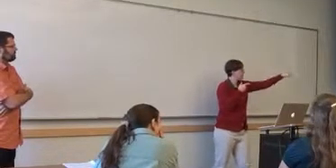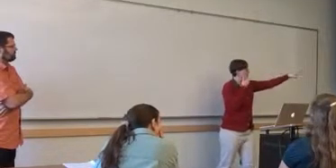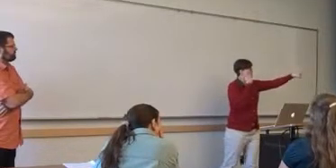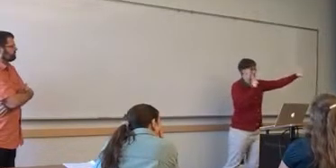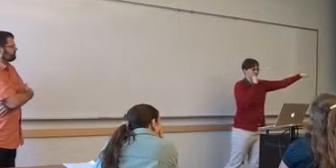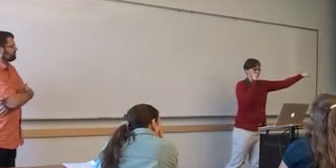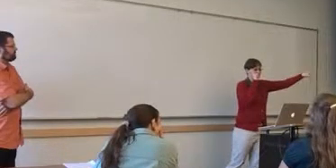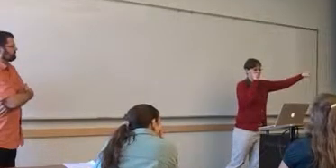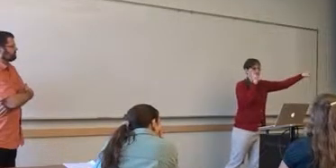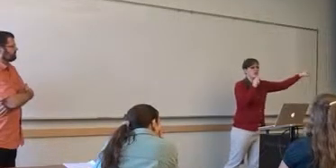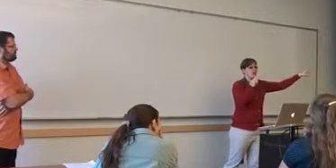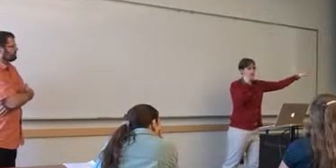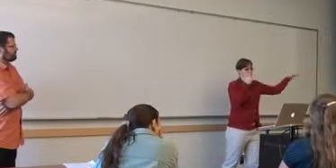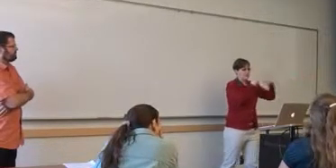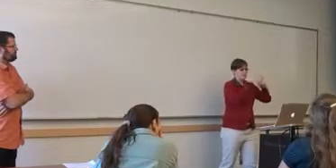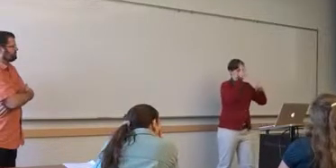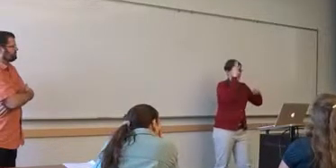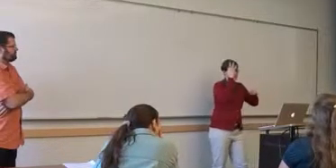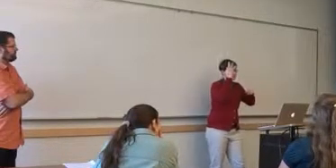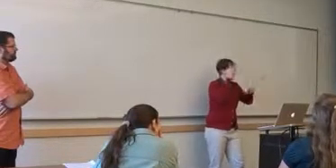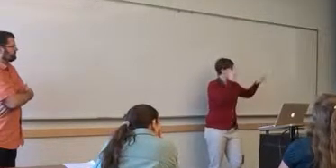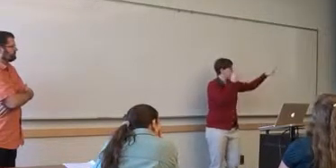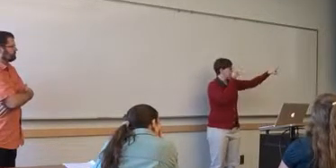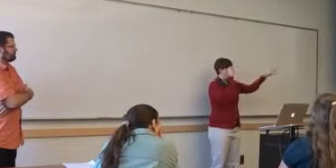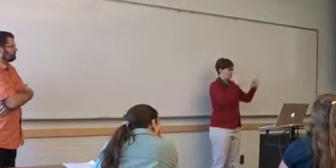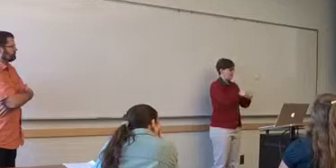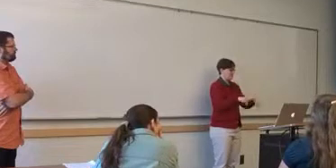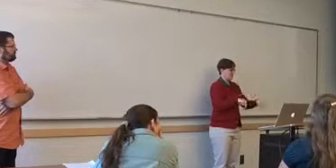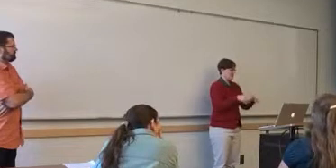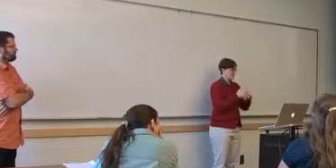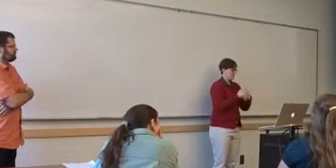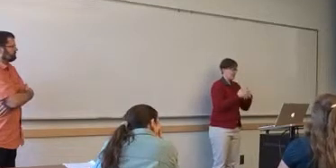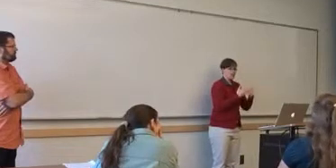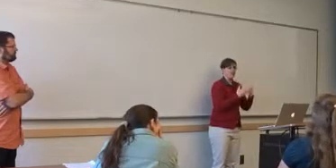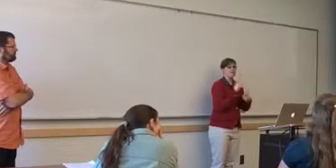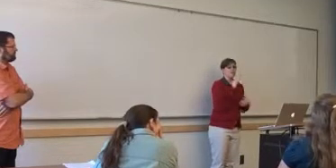Gallaudet is hearing, and Claire is deaf. Gallaudet is